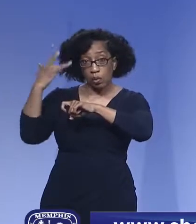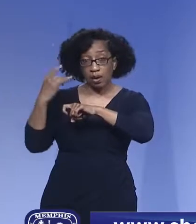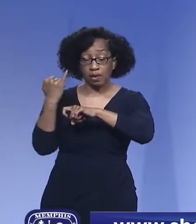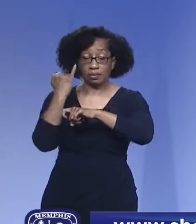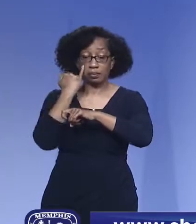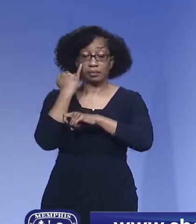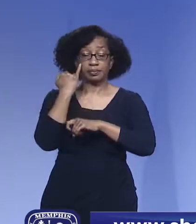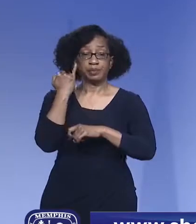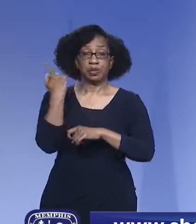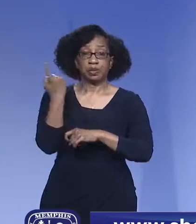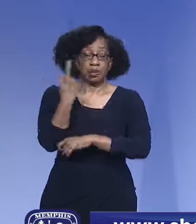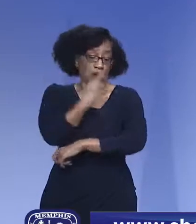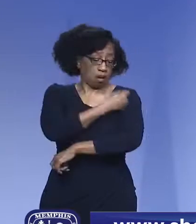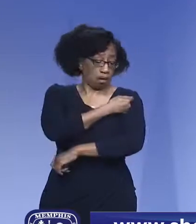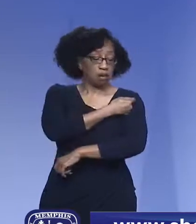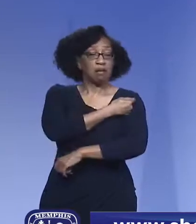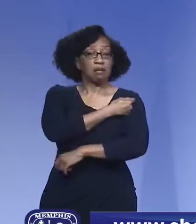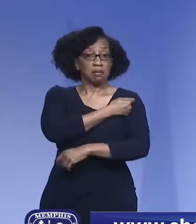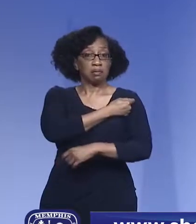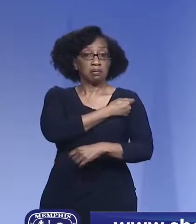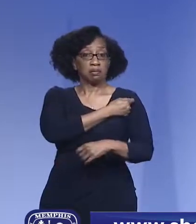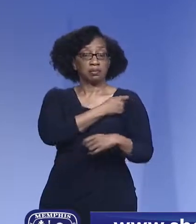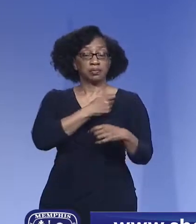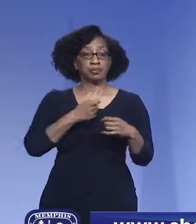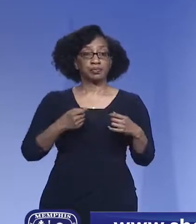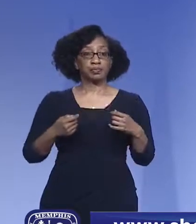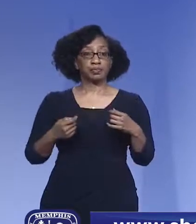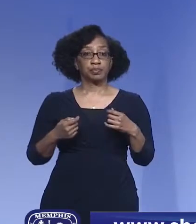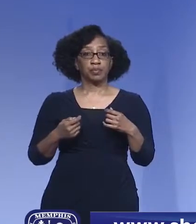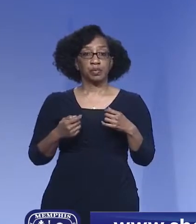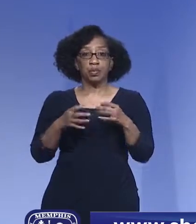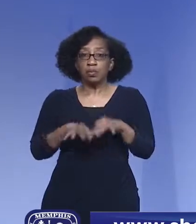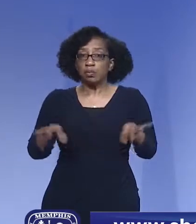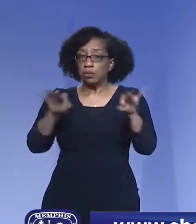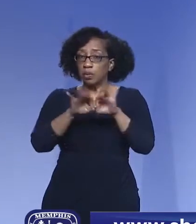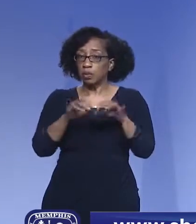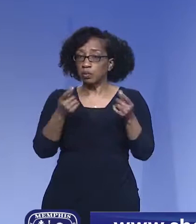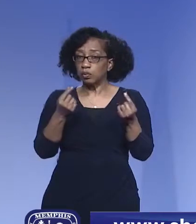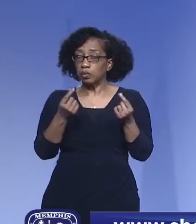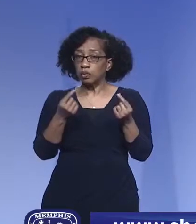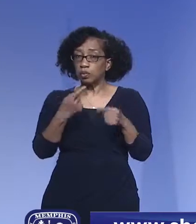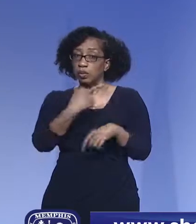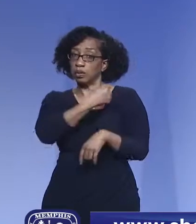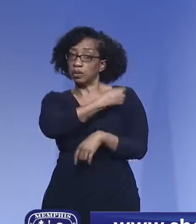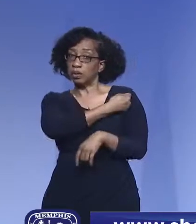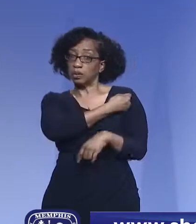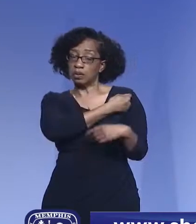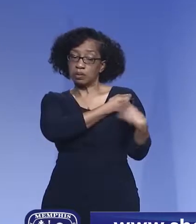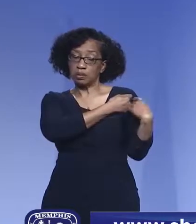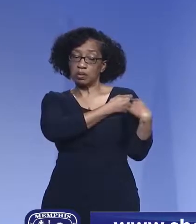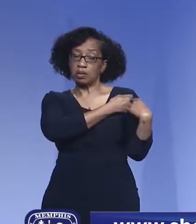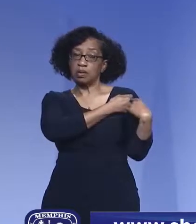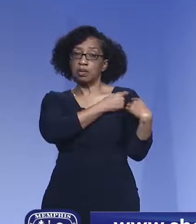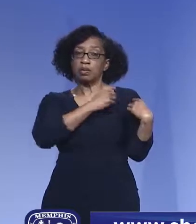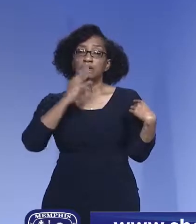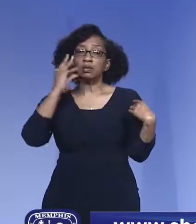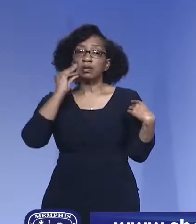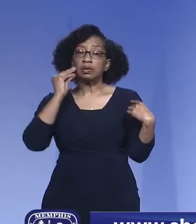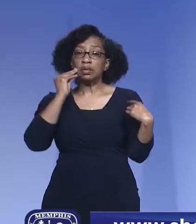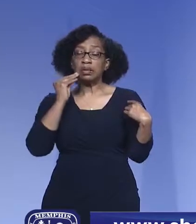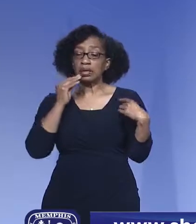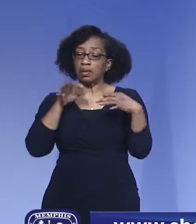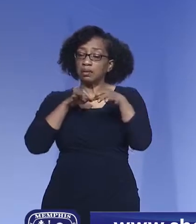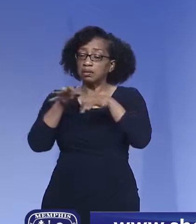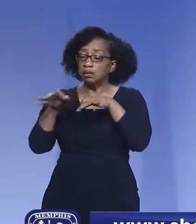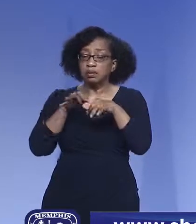someone gets a vaccination, part of what you walk away with from the experience are